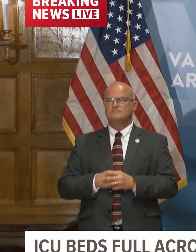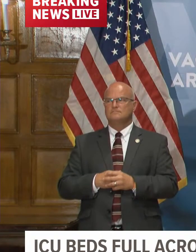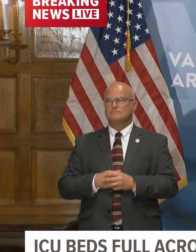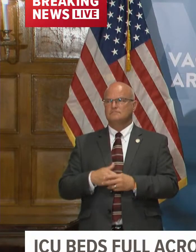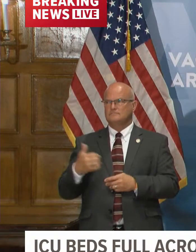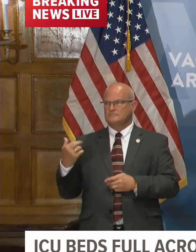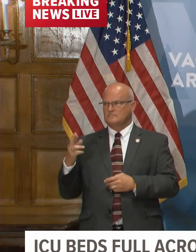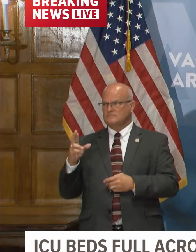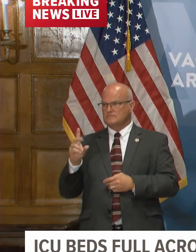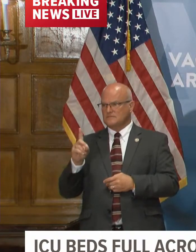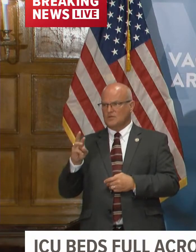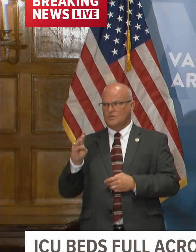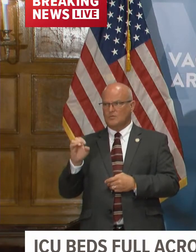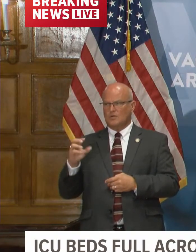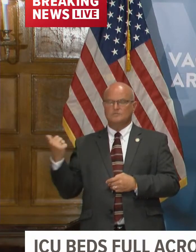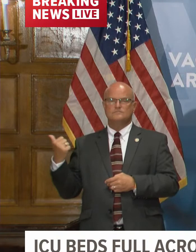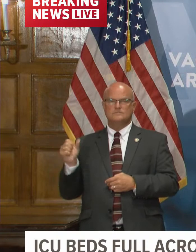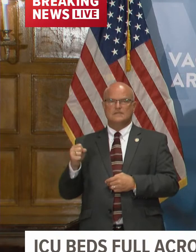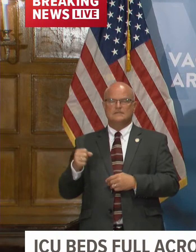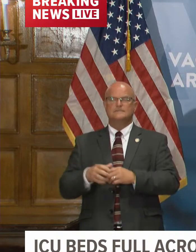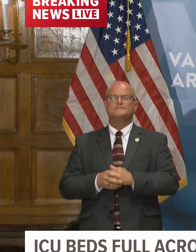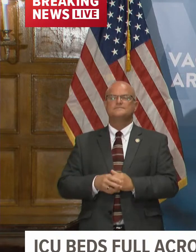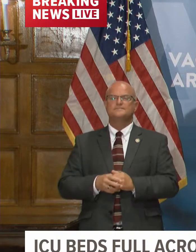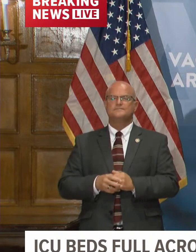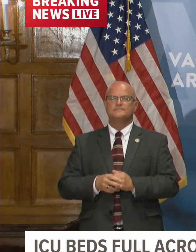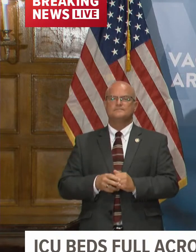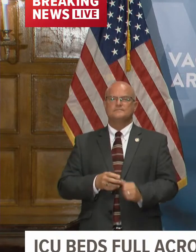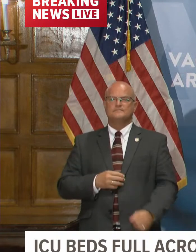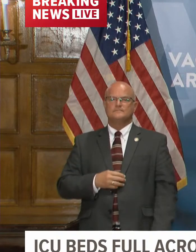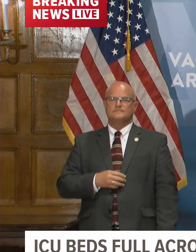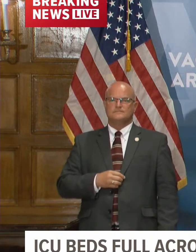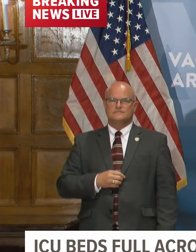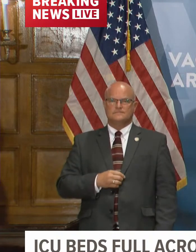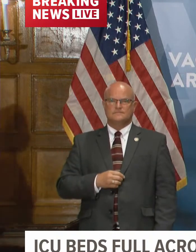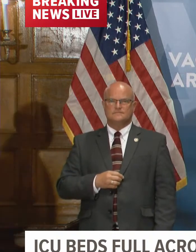Dr. Remember, do you have anything on that? Okay.